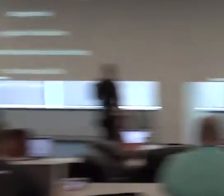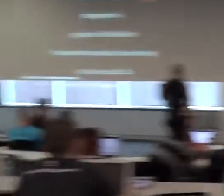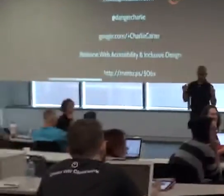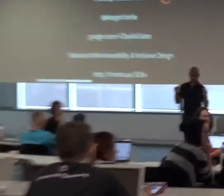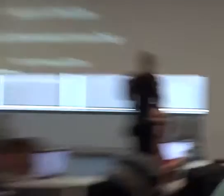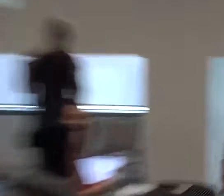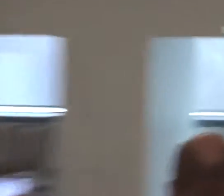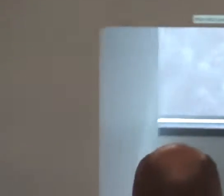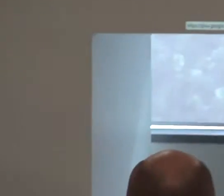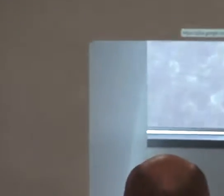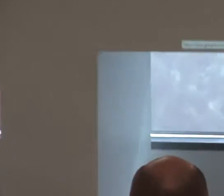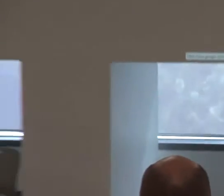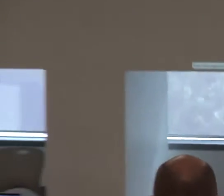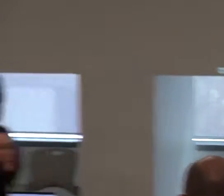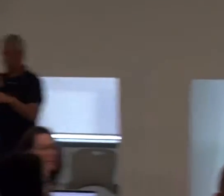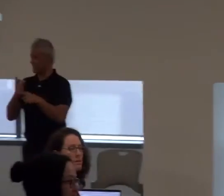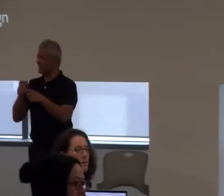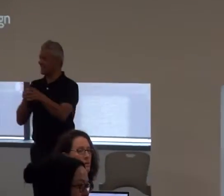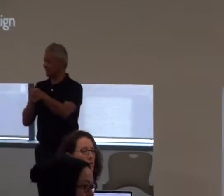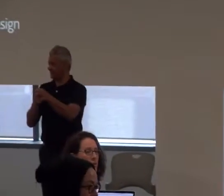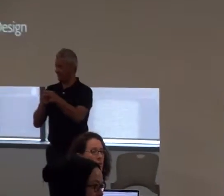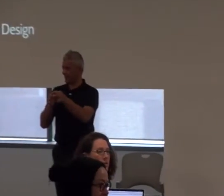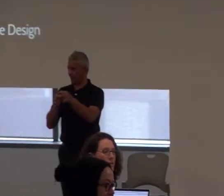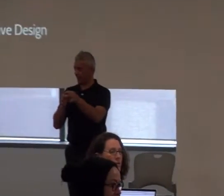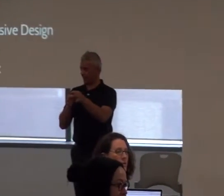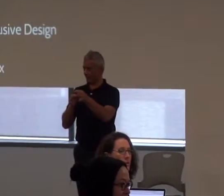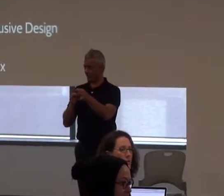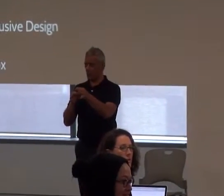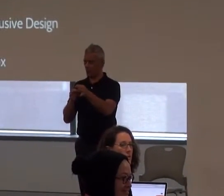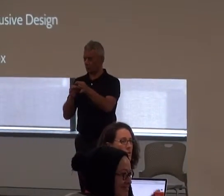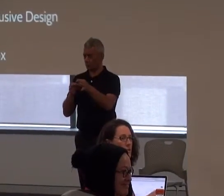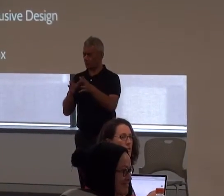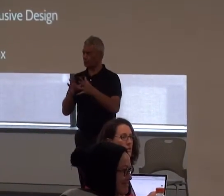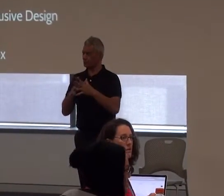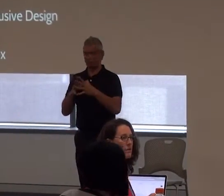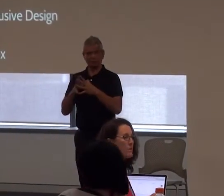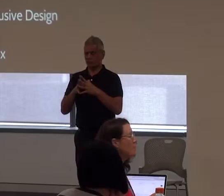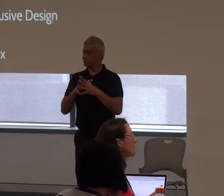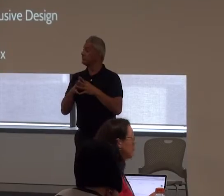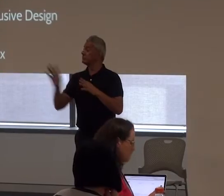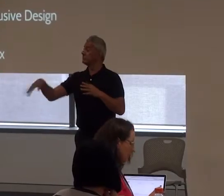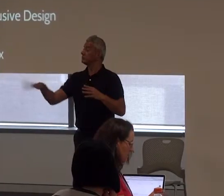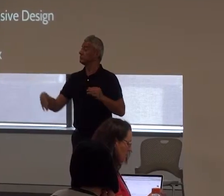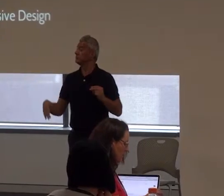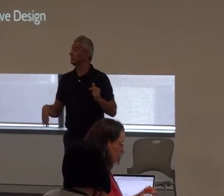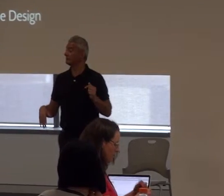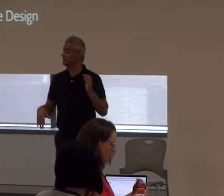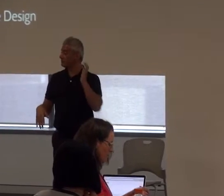buttons. Yeah. And that's that's wrong. Yeah, but in fact, that's actually a